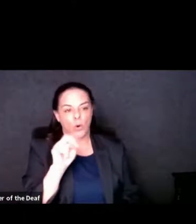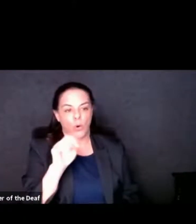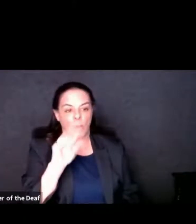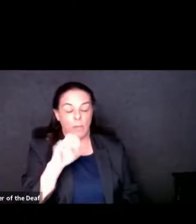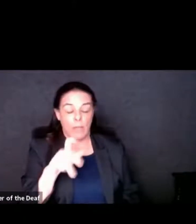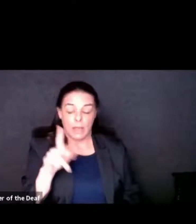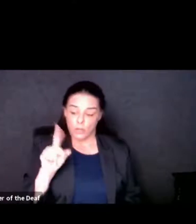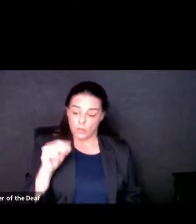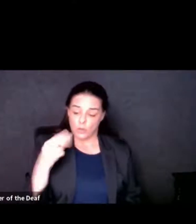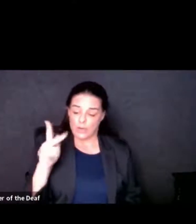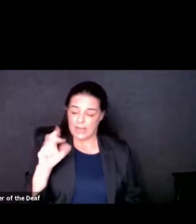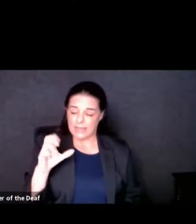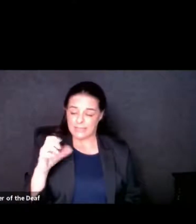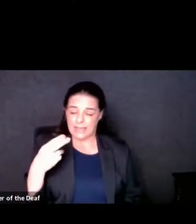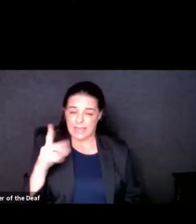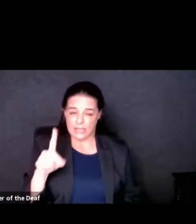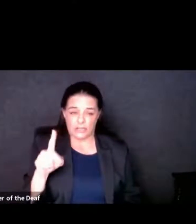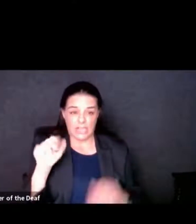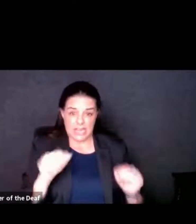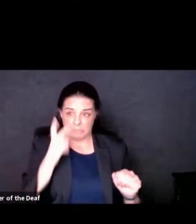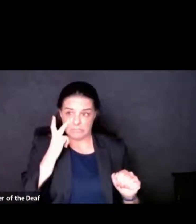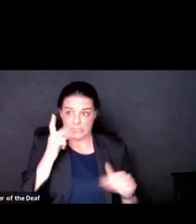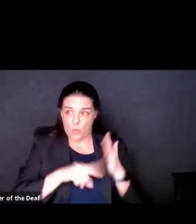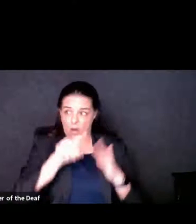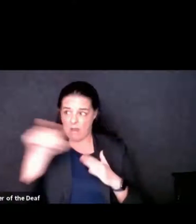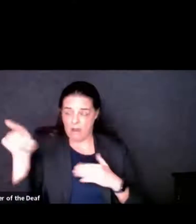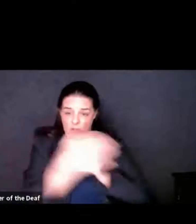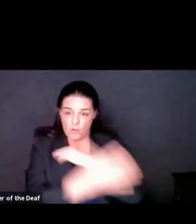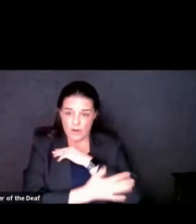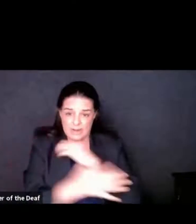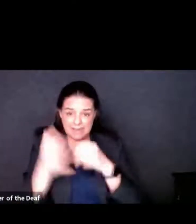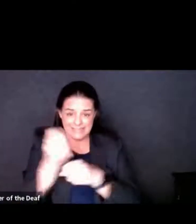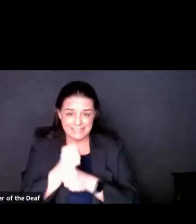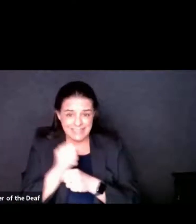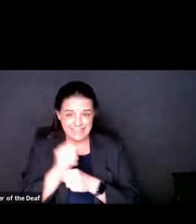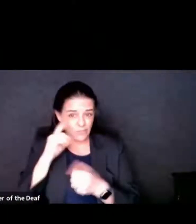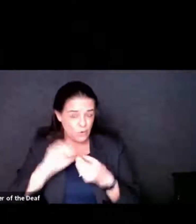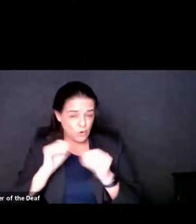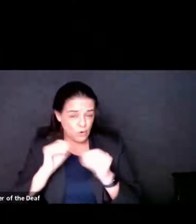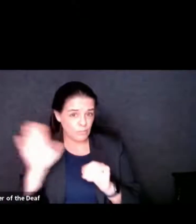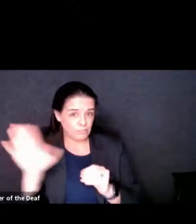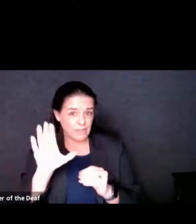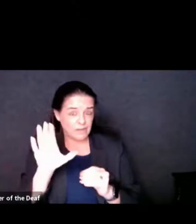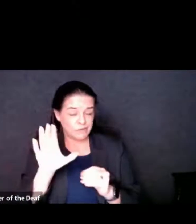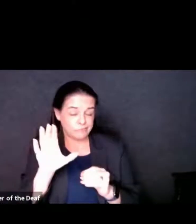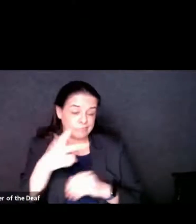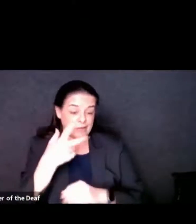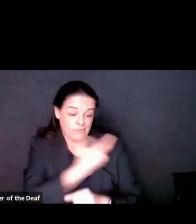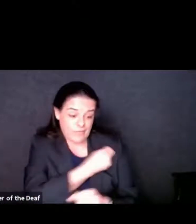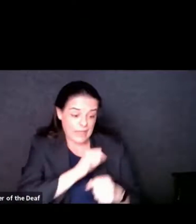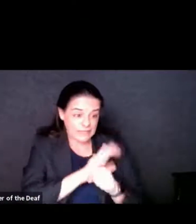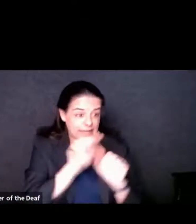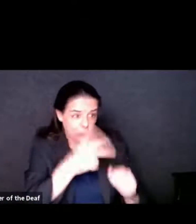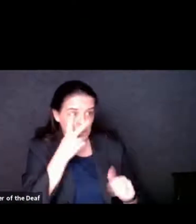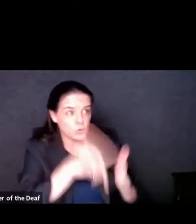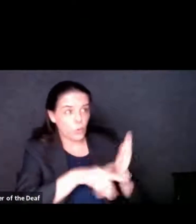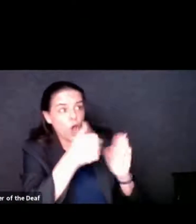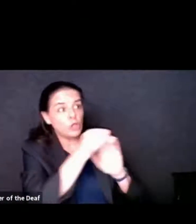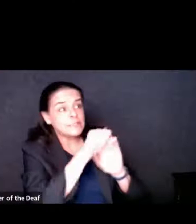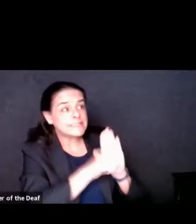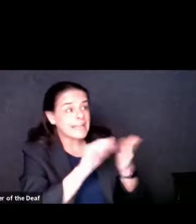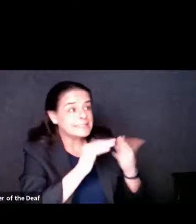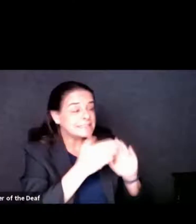other counties/cities in Tennessee are receiving in vaccines? And can you see what other states and cities are receiving in vaccines? We do